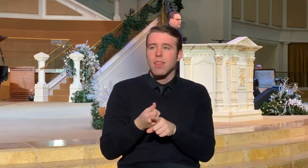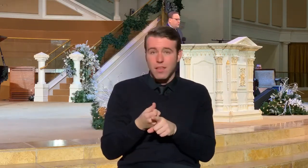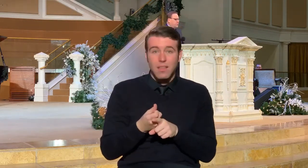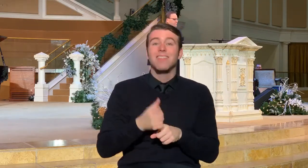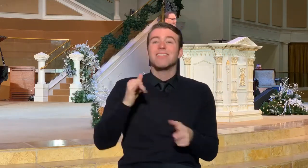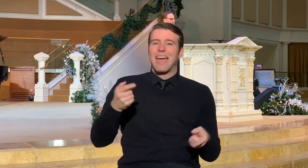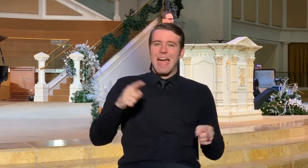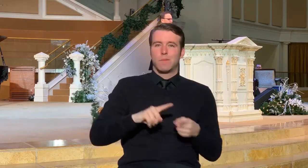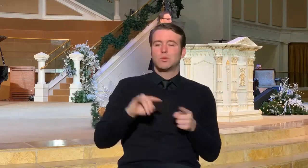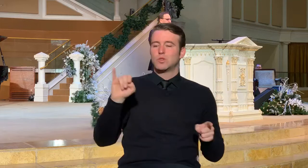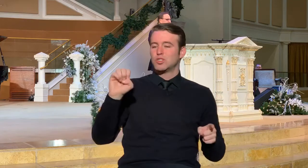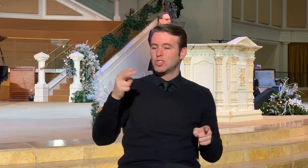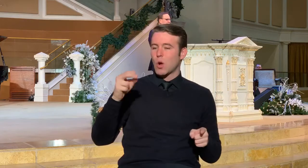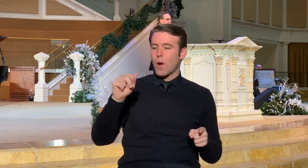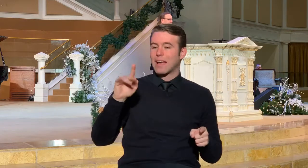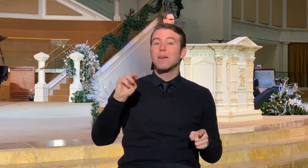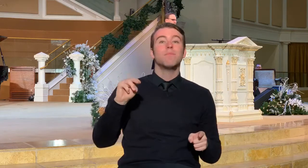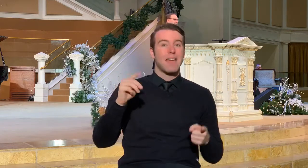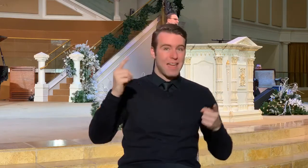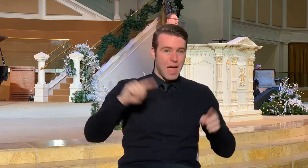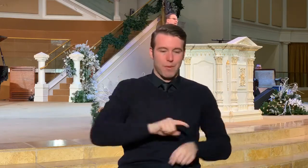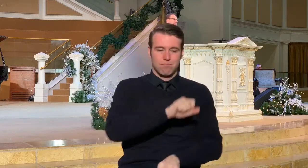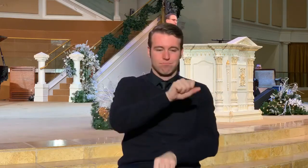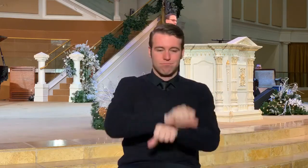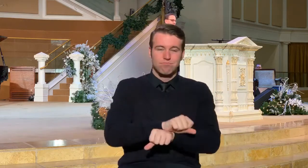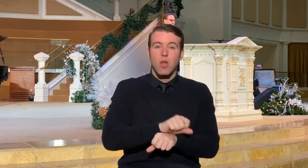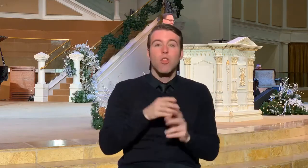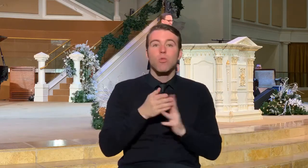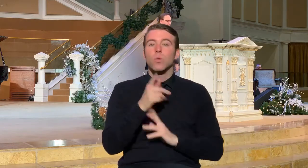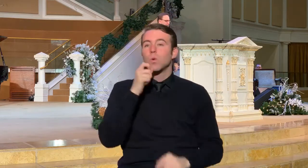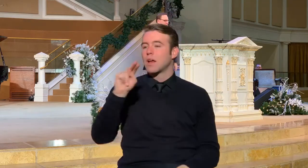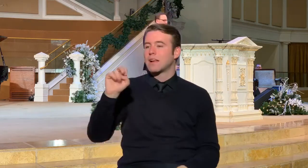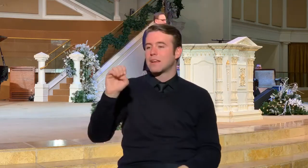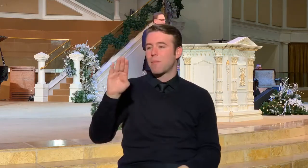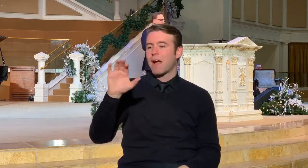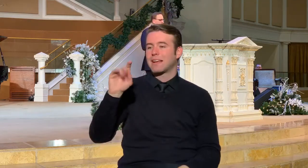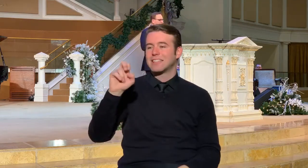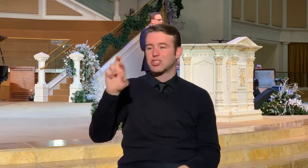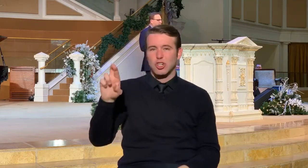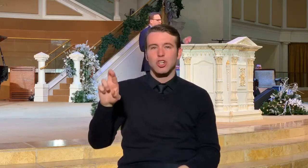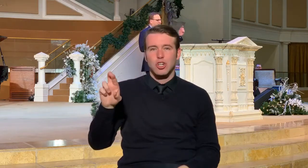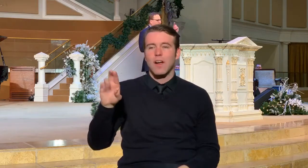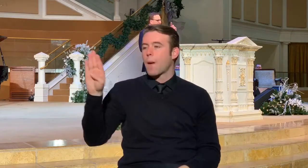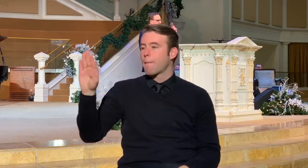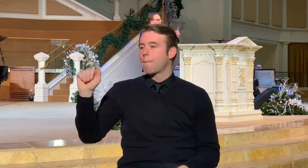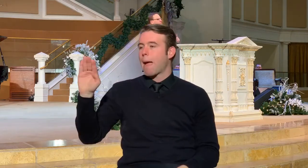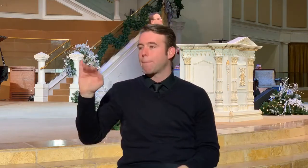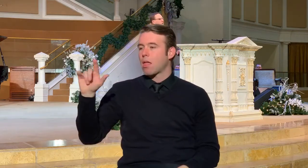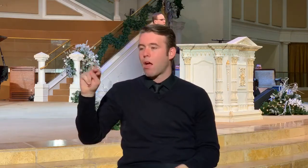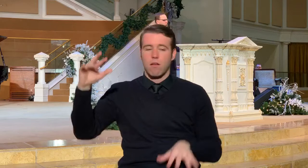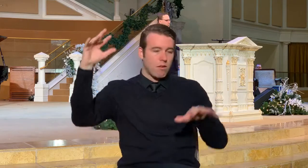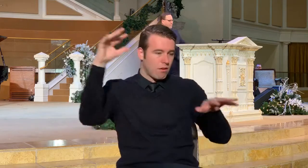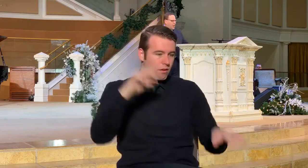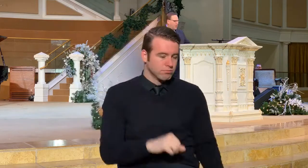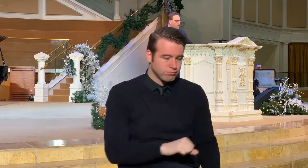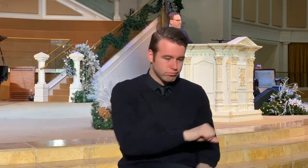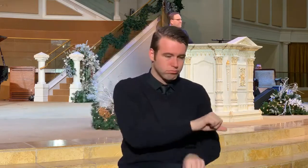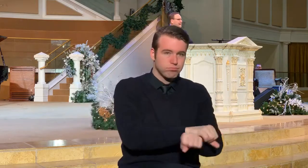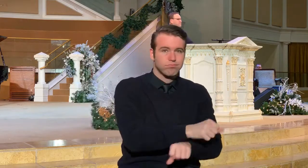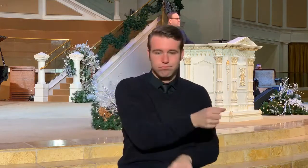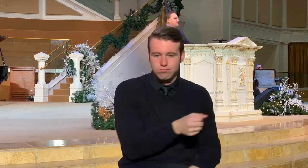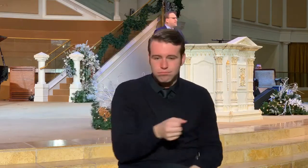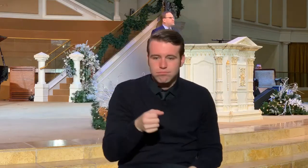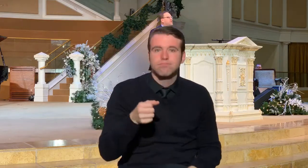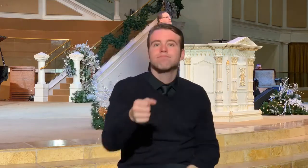Jehoiakim would too be taken in chains by Nebuchadnezzar to Babylon. The Bible said that his voice would no longer be heard